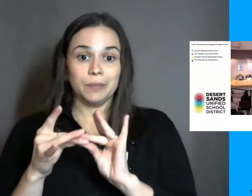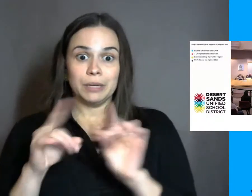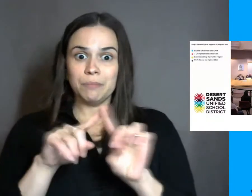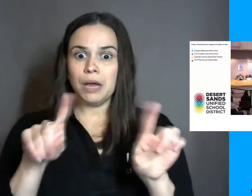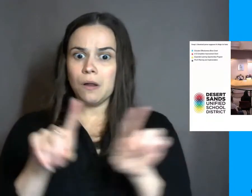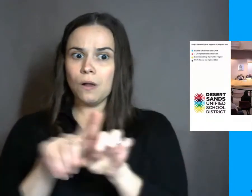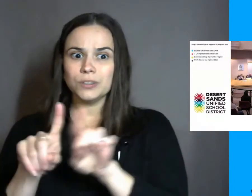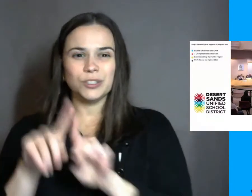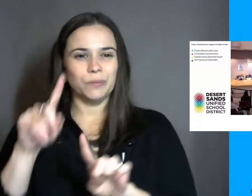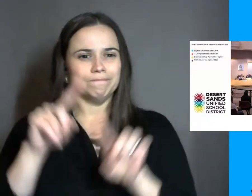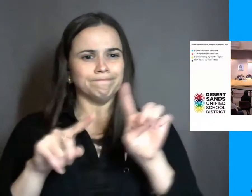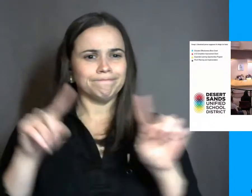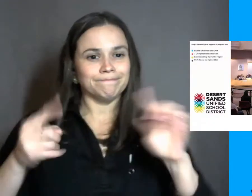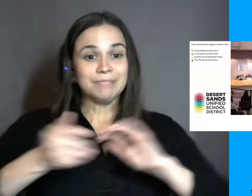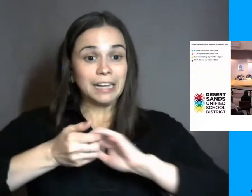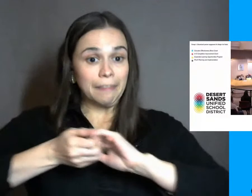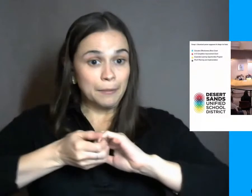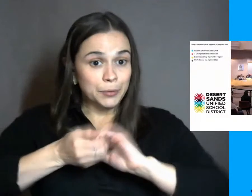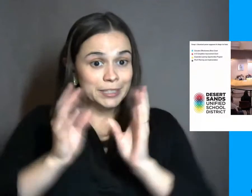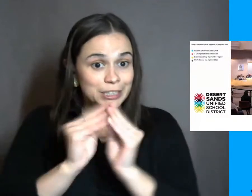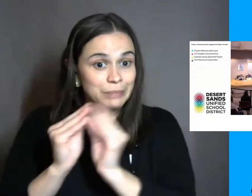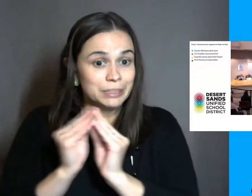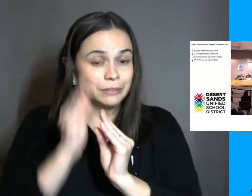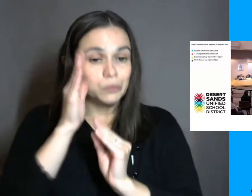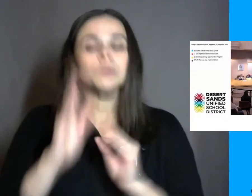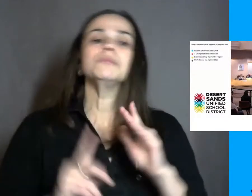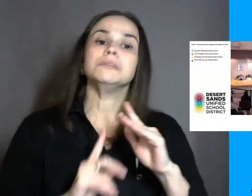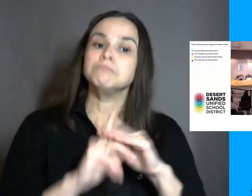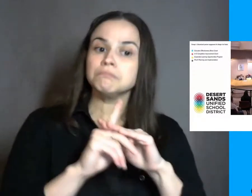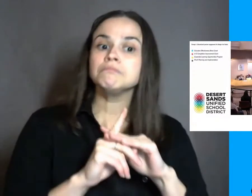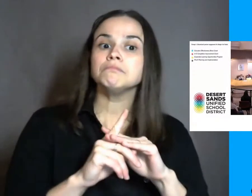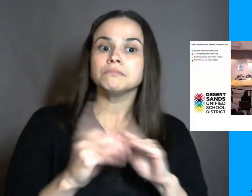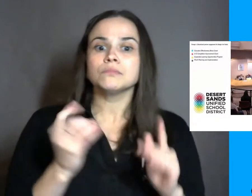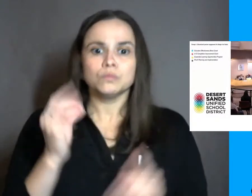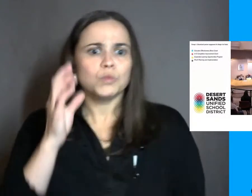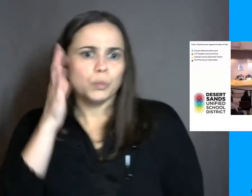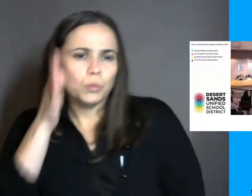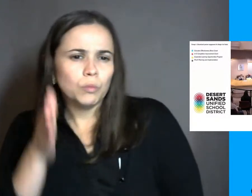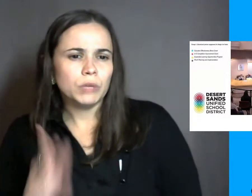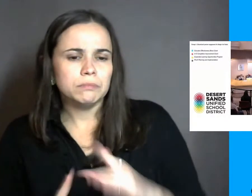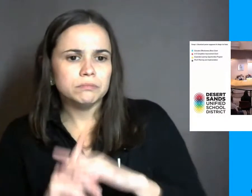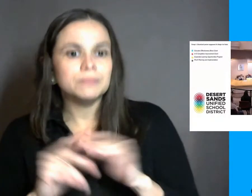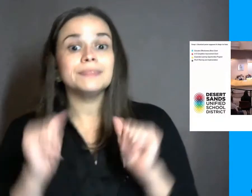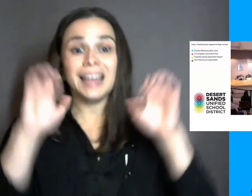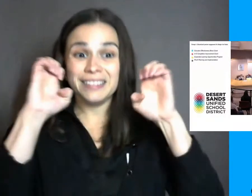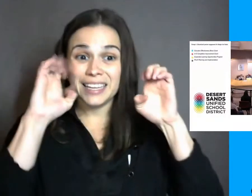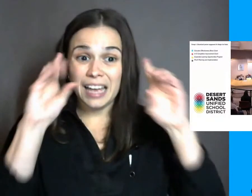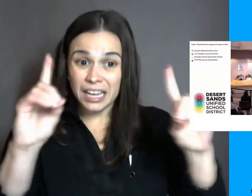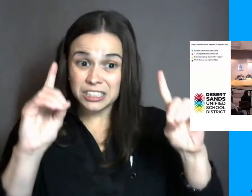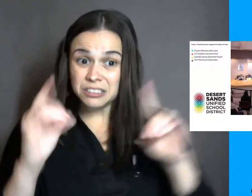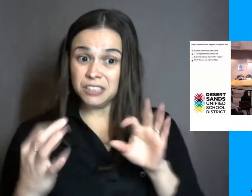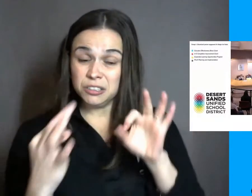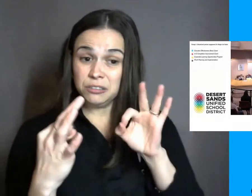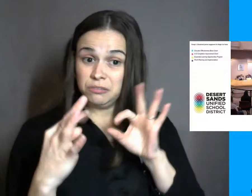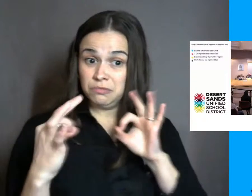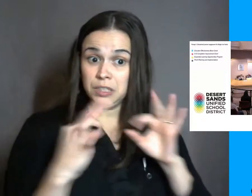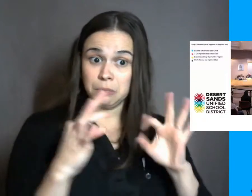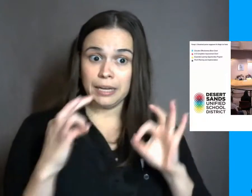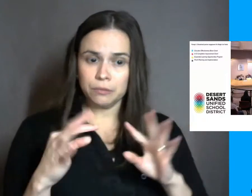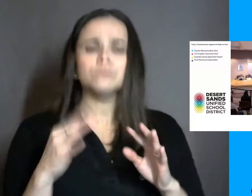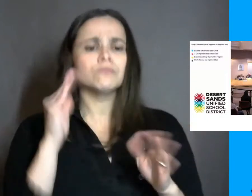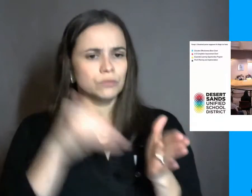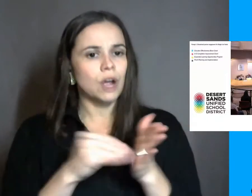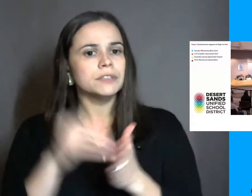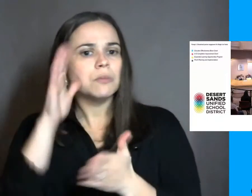meetings are held or will be held, and the educational partner feedback is routinely collected through our